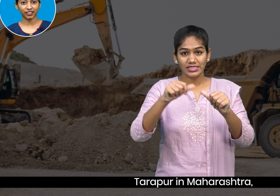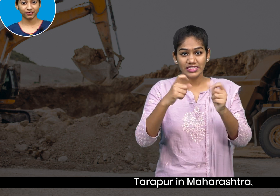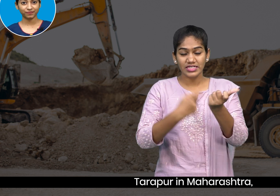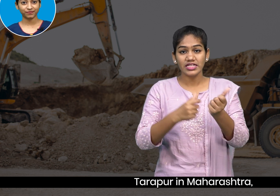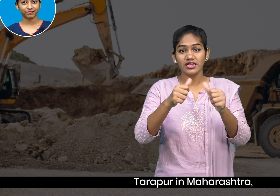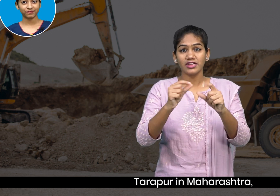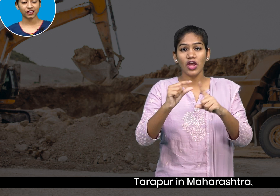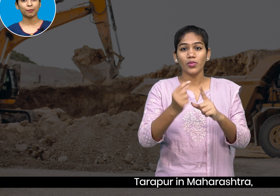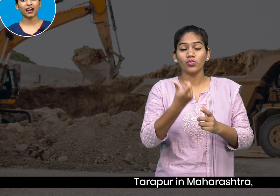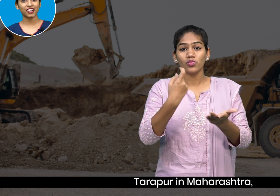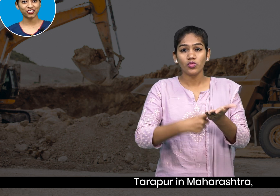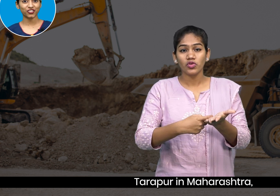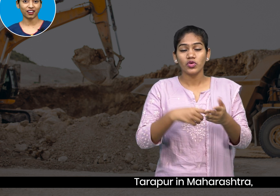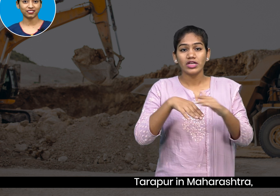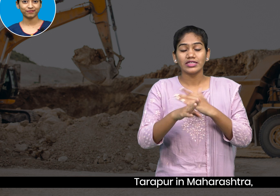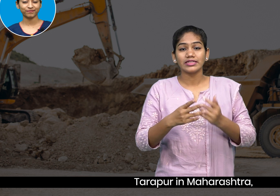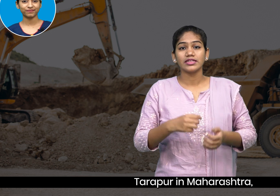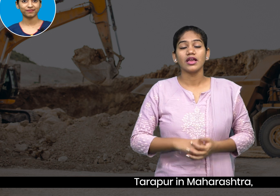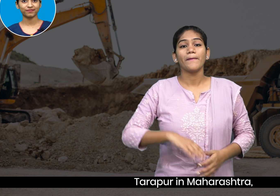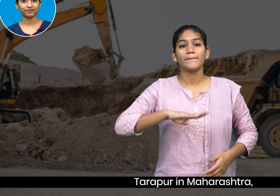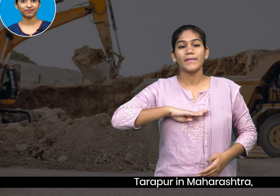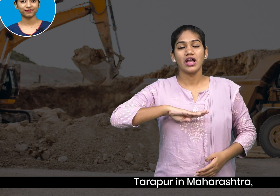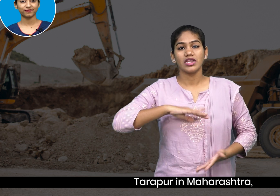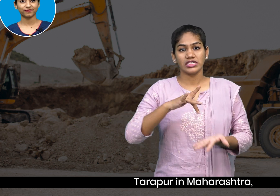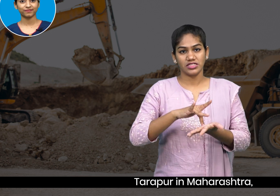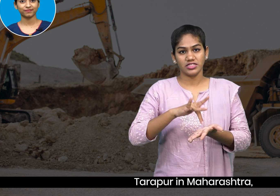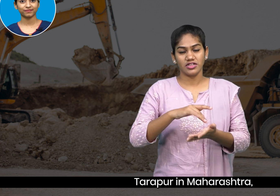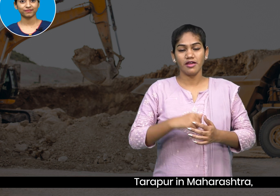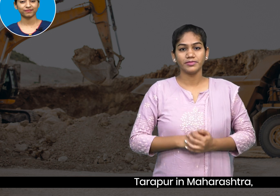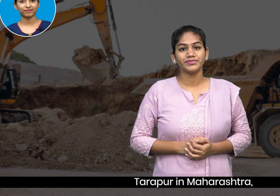Tarapur in Maharashtra,